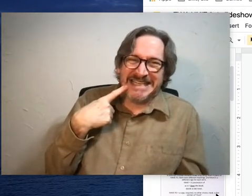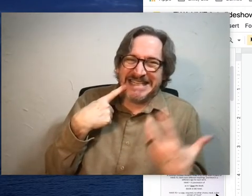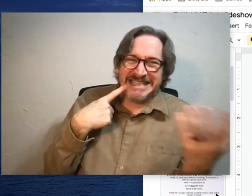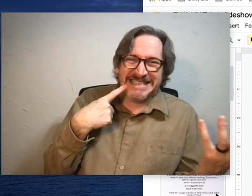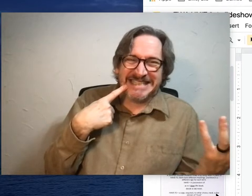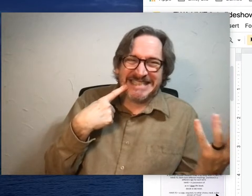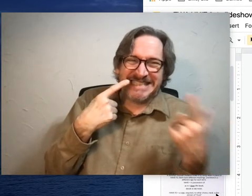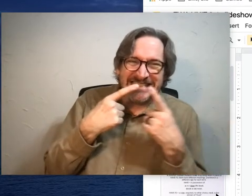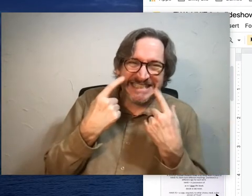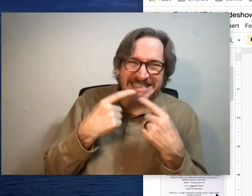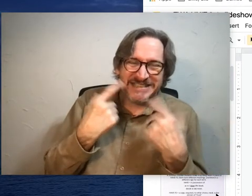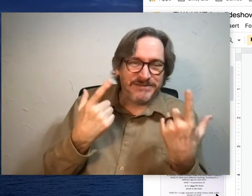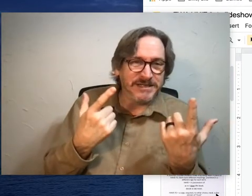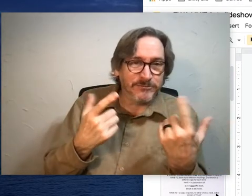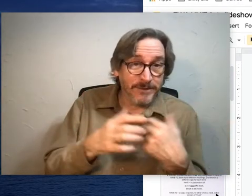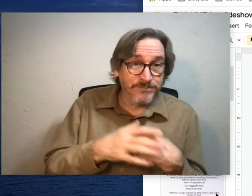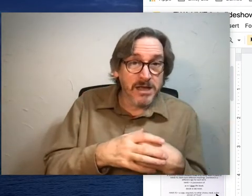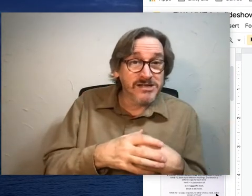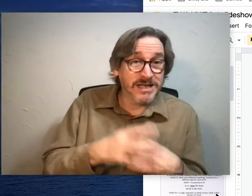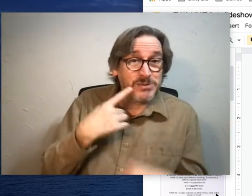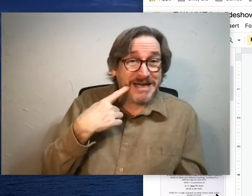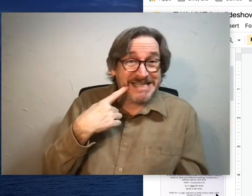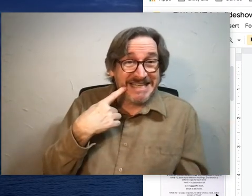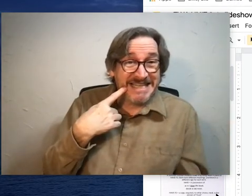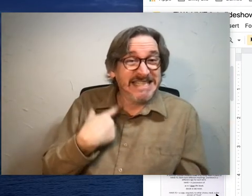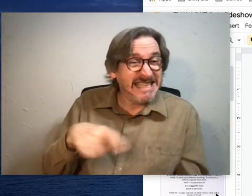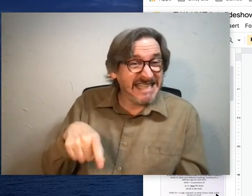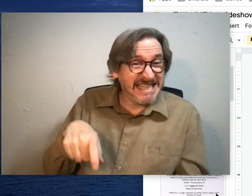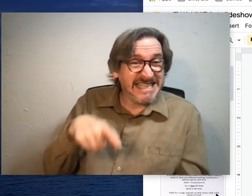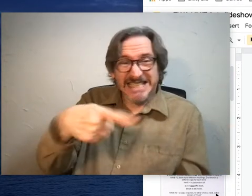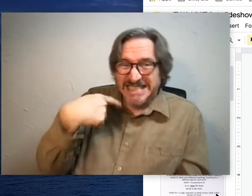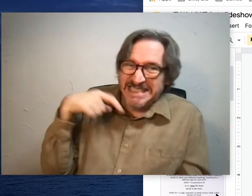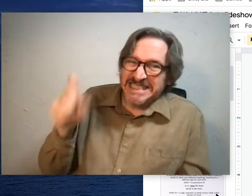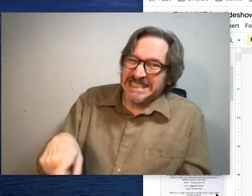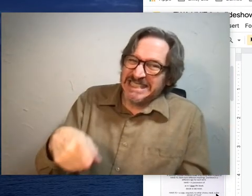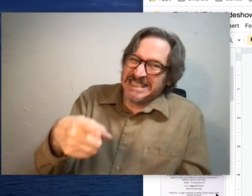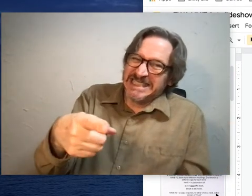Need. There's no movement, right? So that's why it's an E. Need.